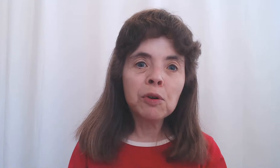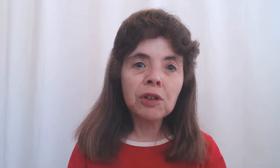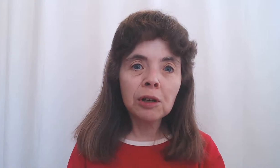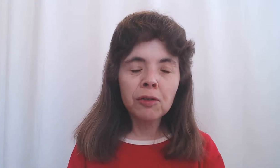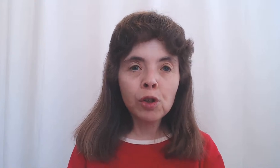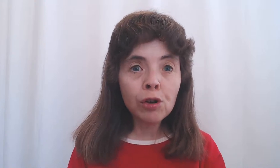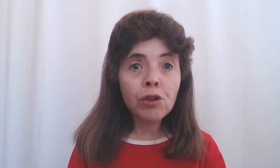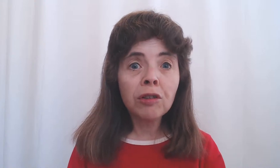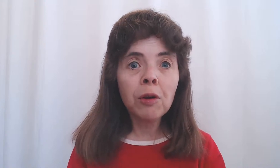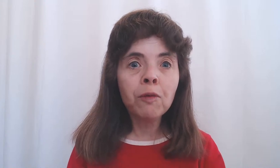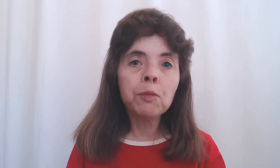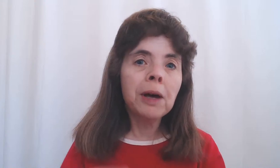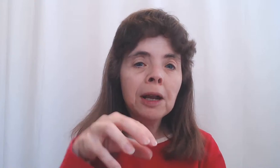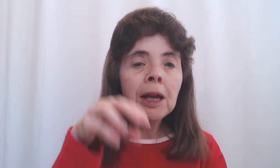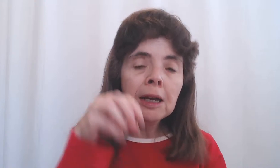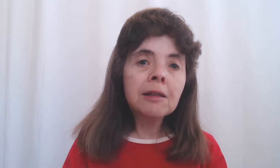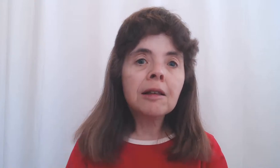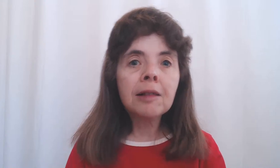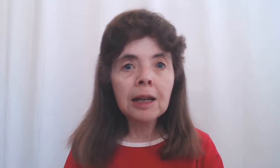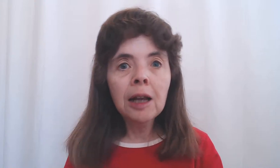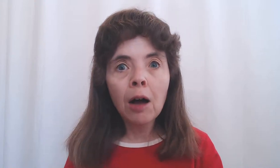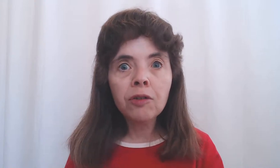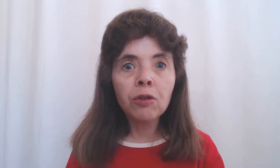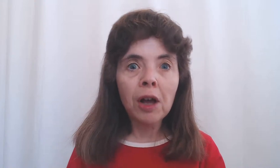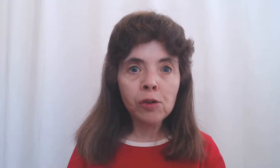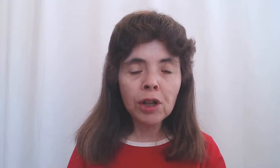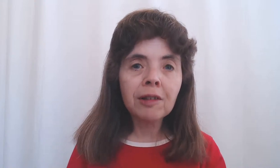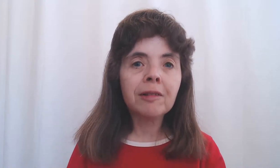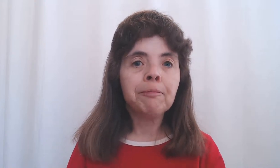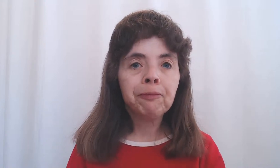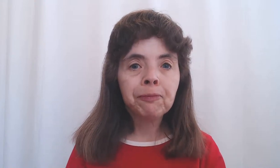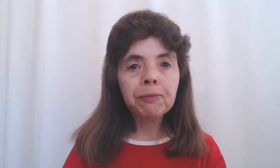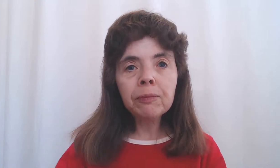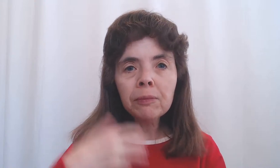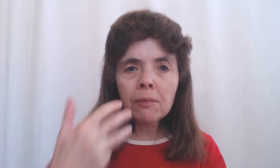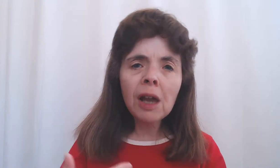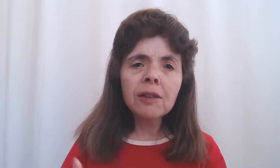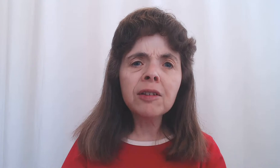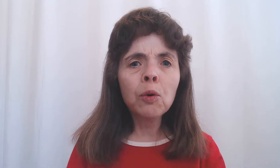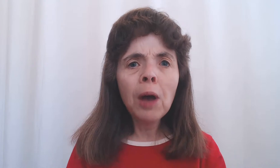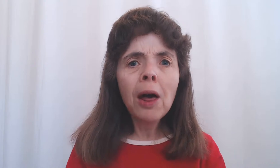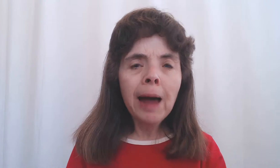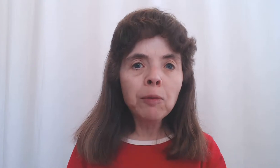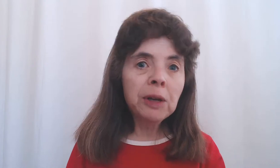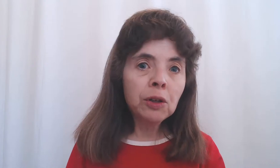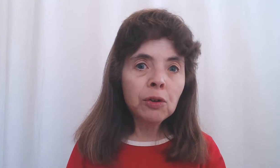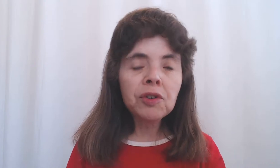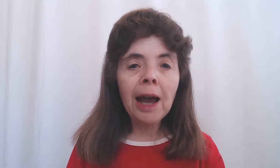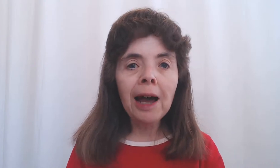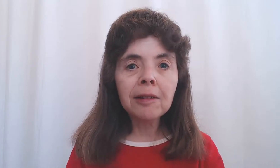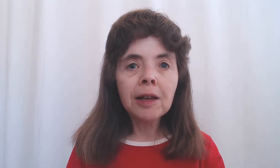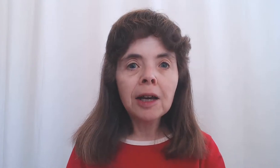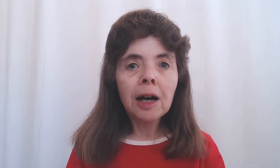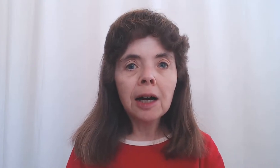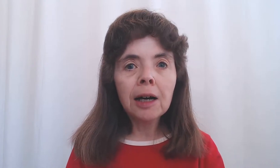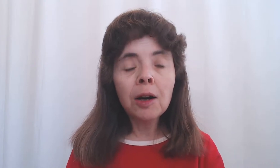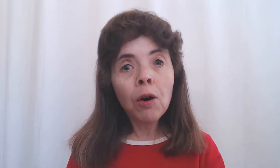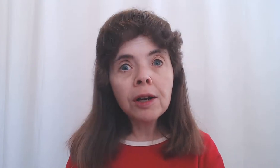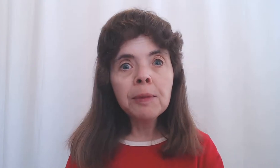persecuted the church and so forth, but insists that he also saw Jesus. And so that will be used as an argument